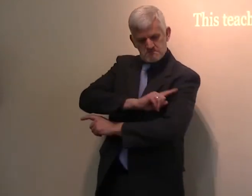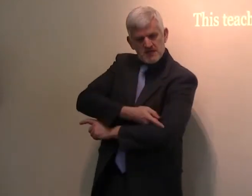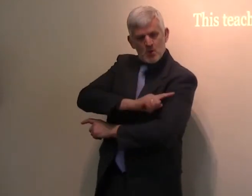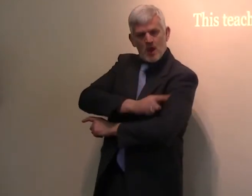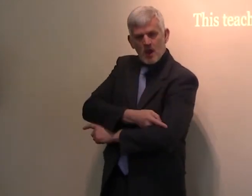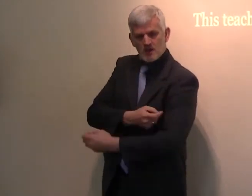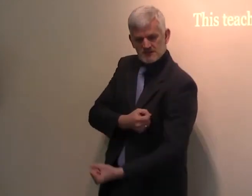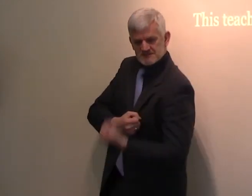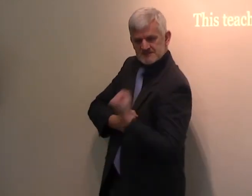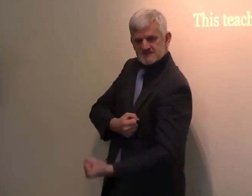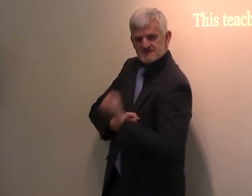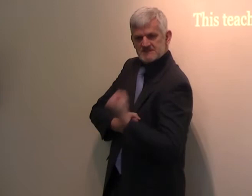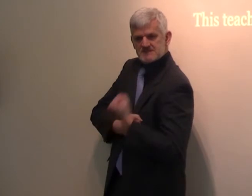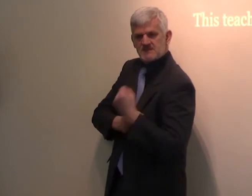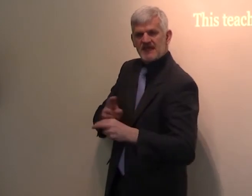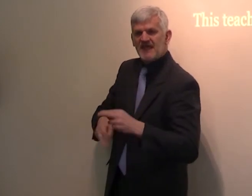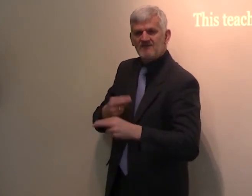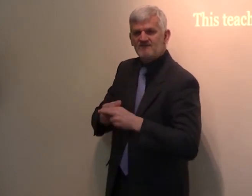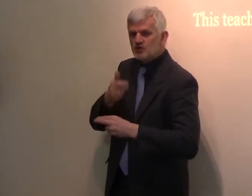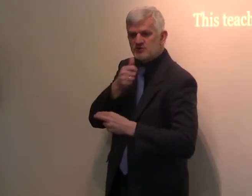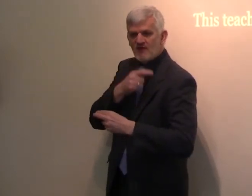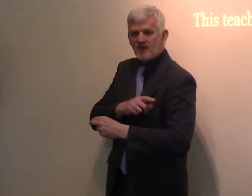or lose it. That's the way we should do it. And